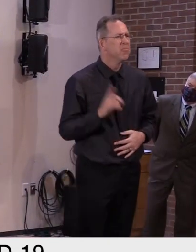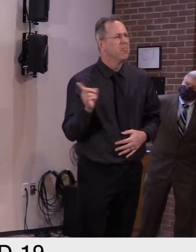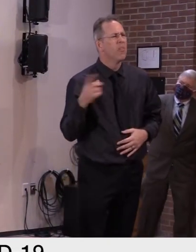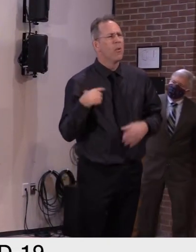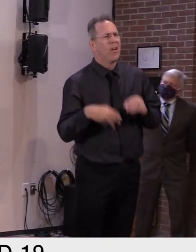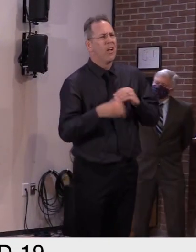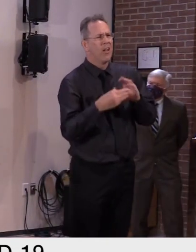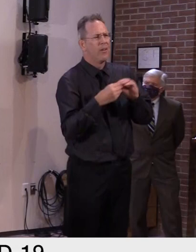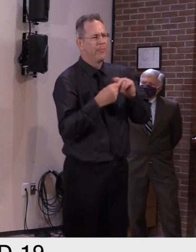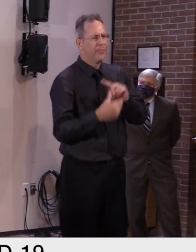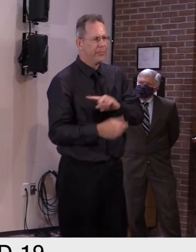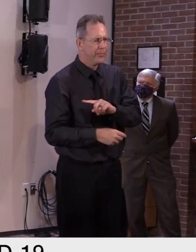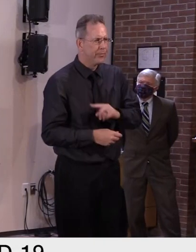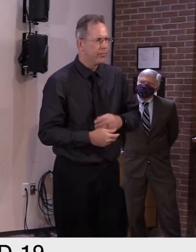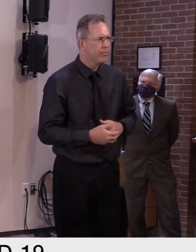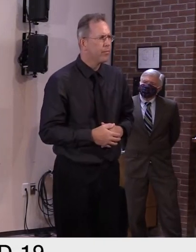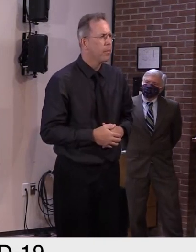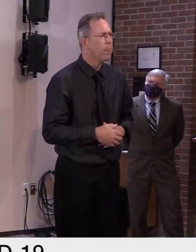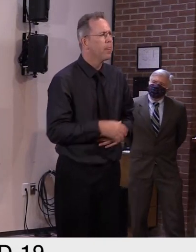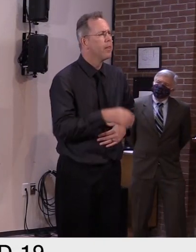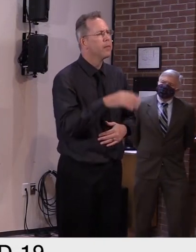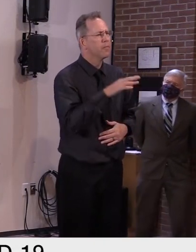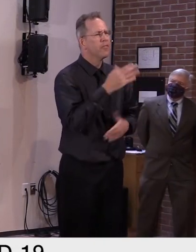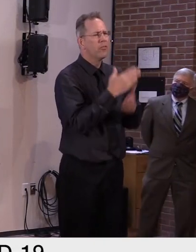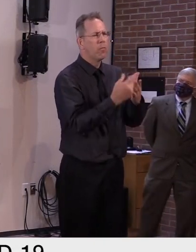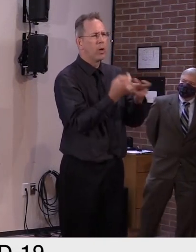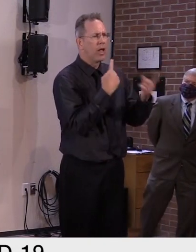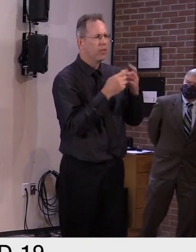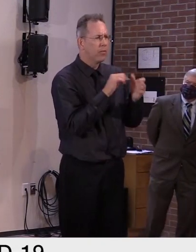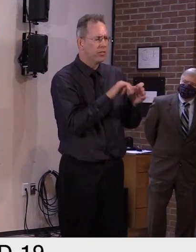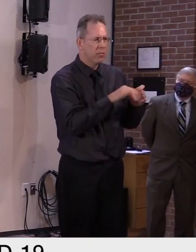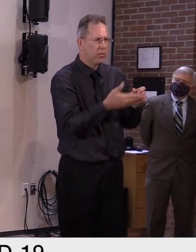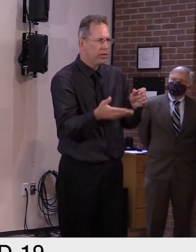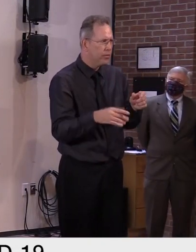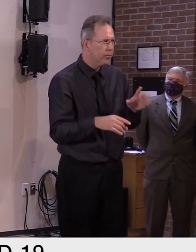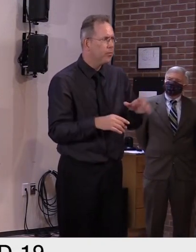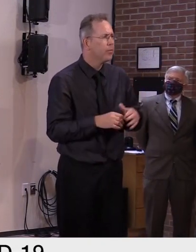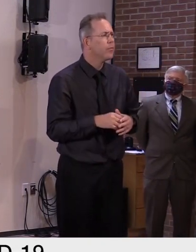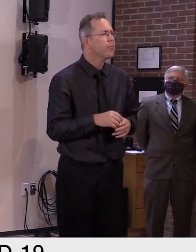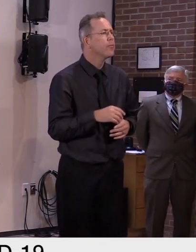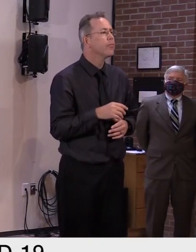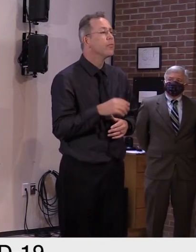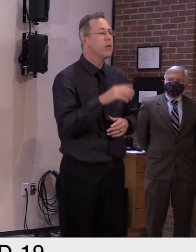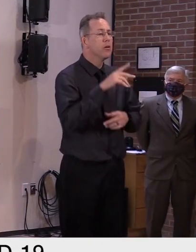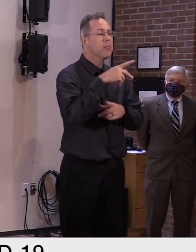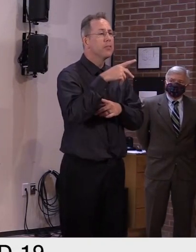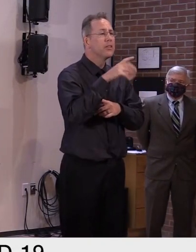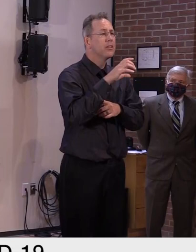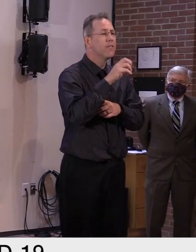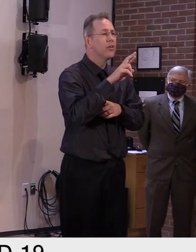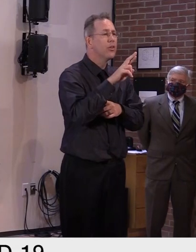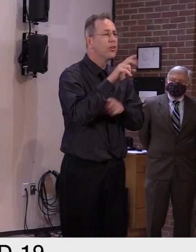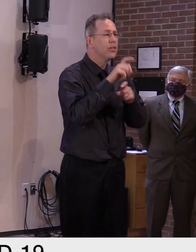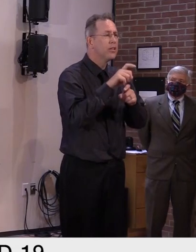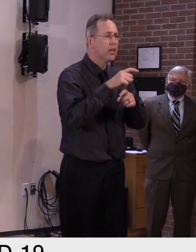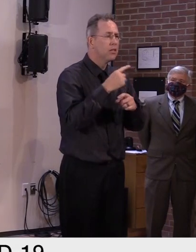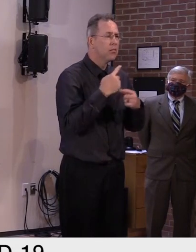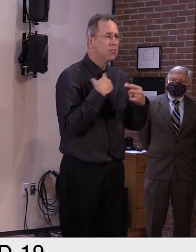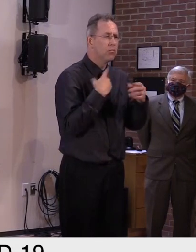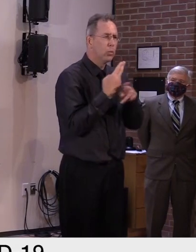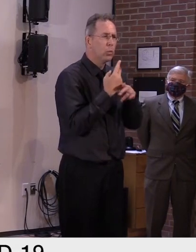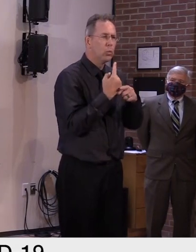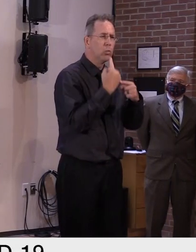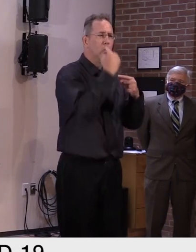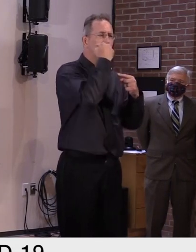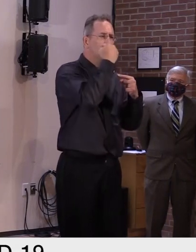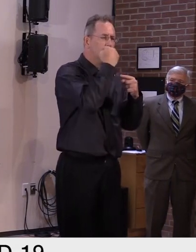press conferences, but about our inventory of the PCR tests. We're in good shape here in Vermont every single week. Again,